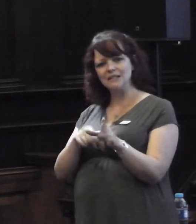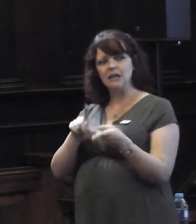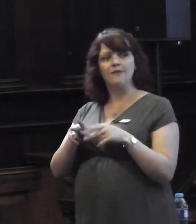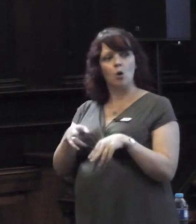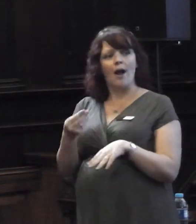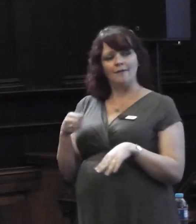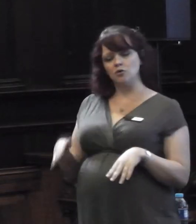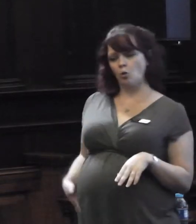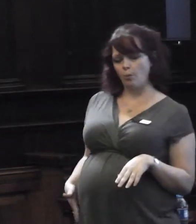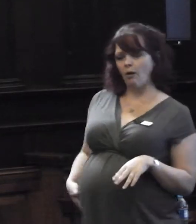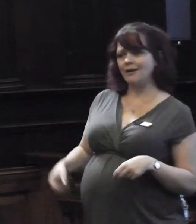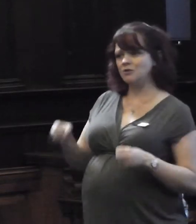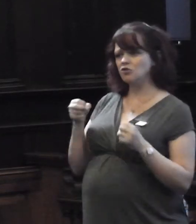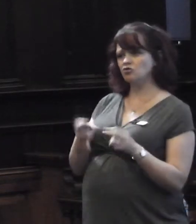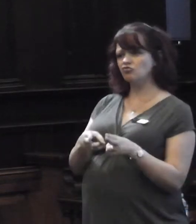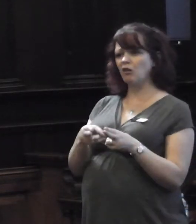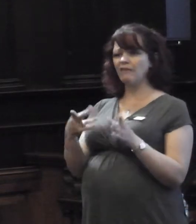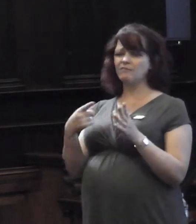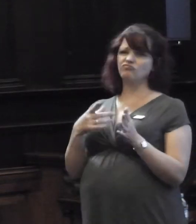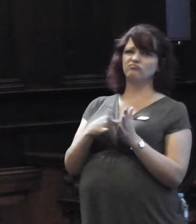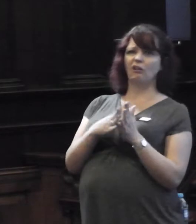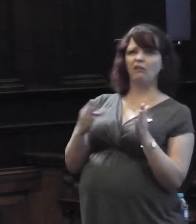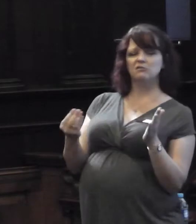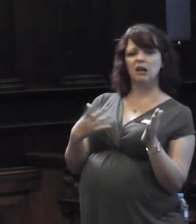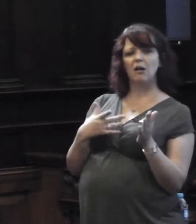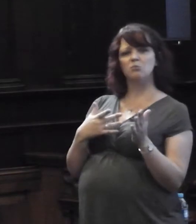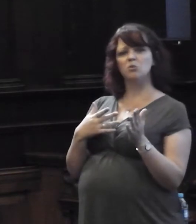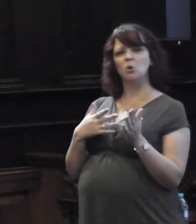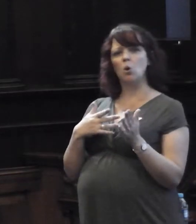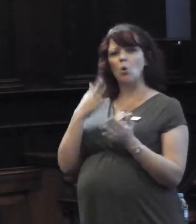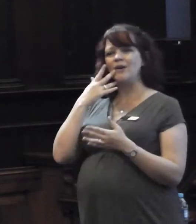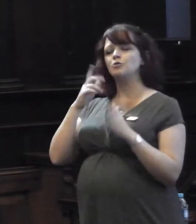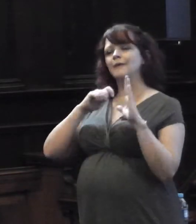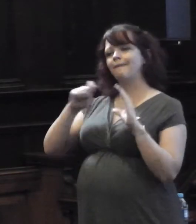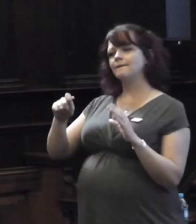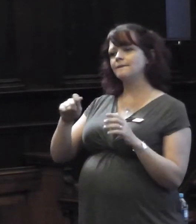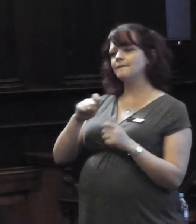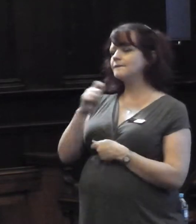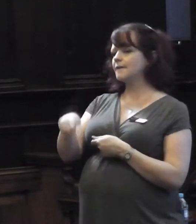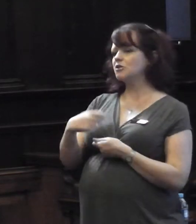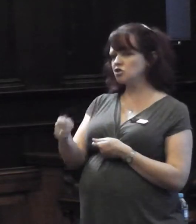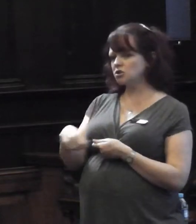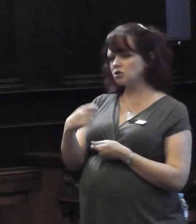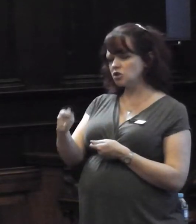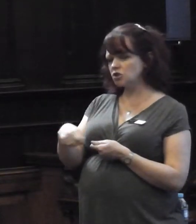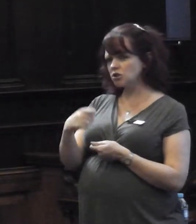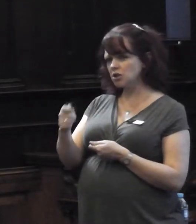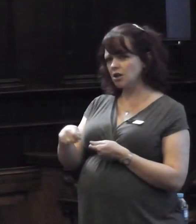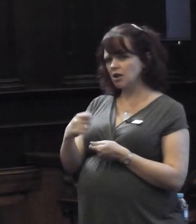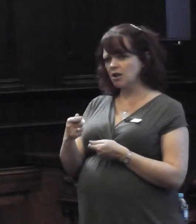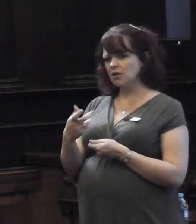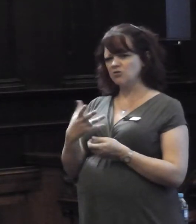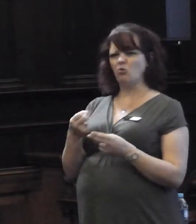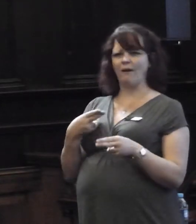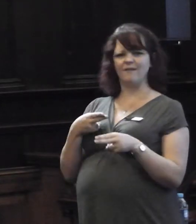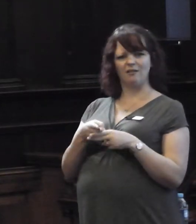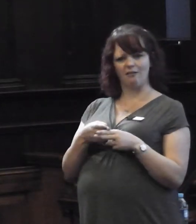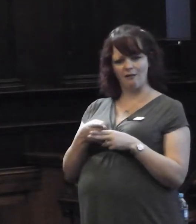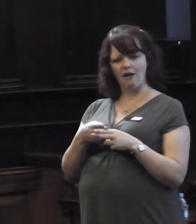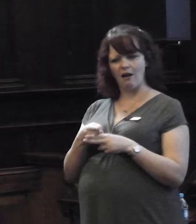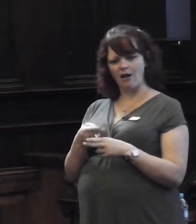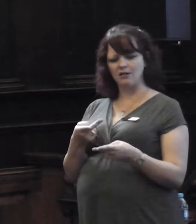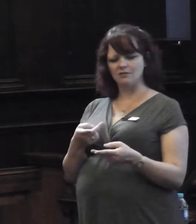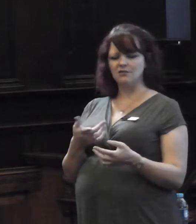street, say, for example, returning from a fishing trip, to being in possession of it on